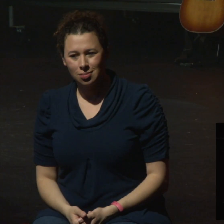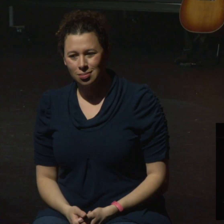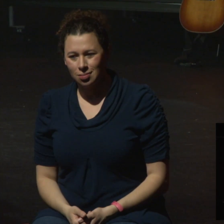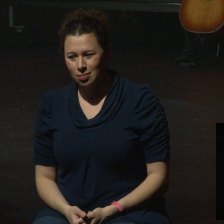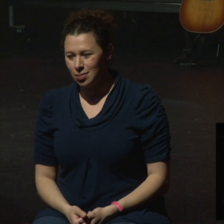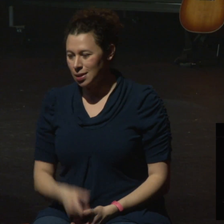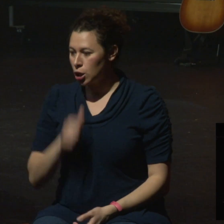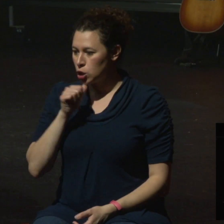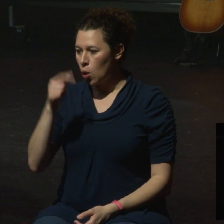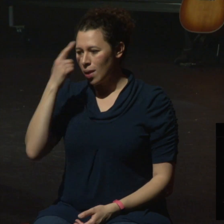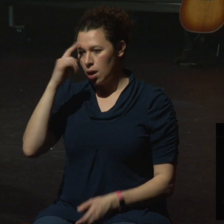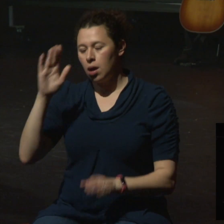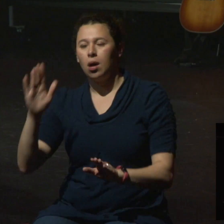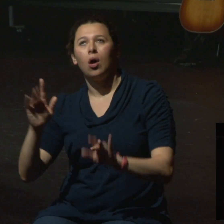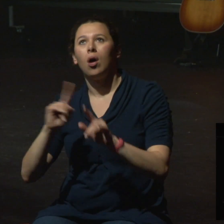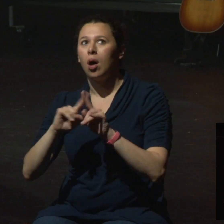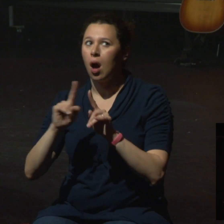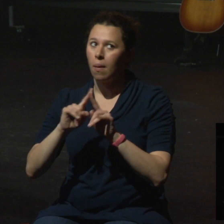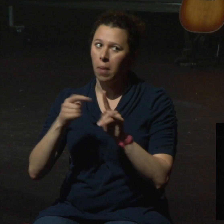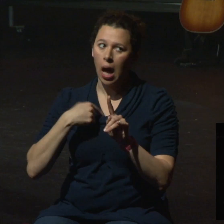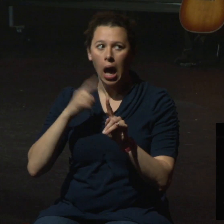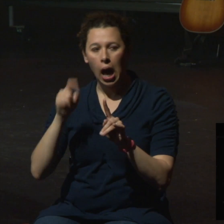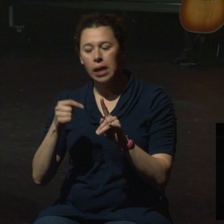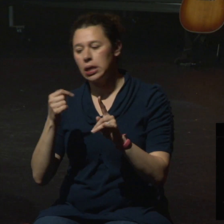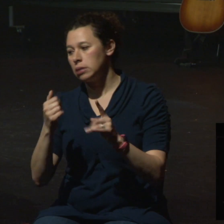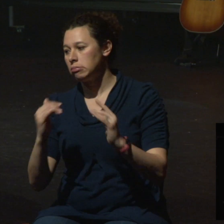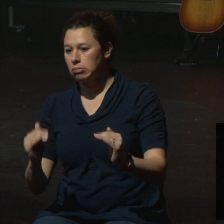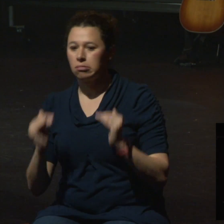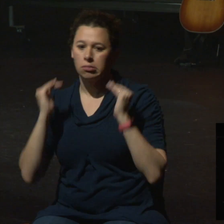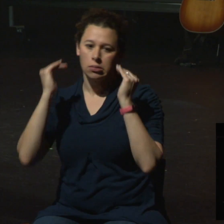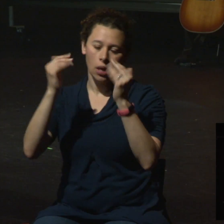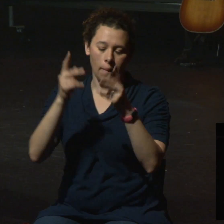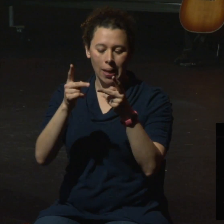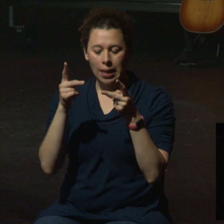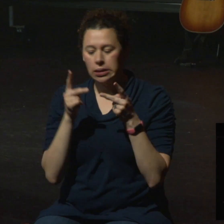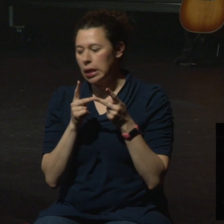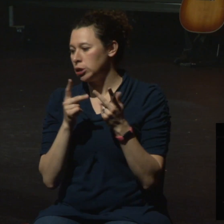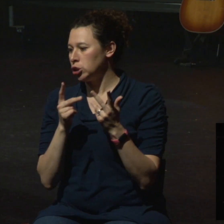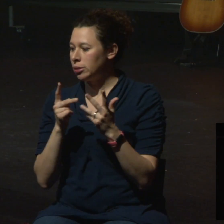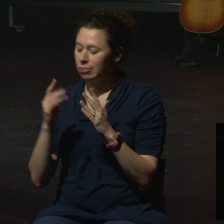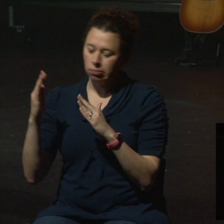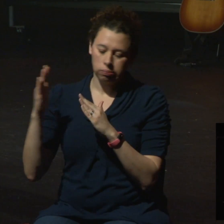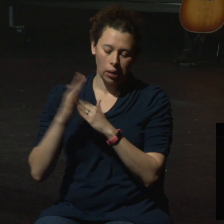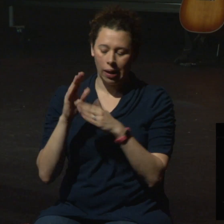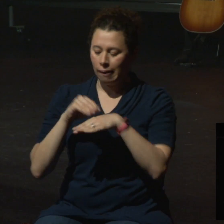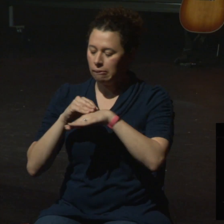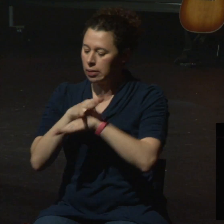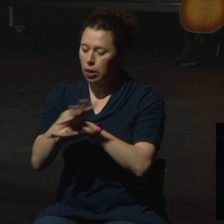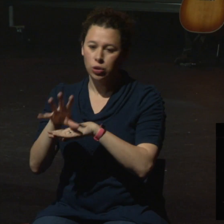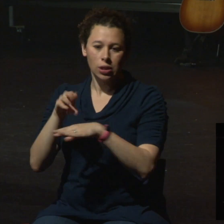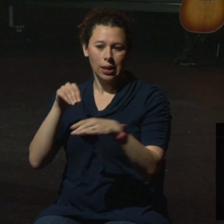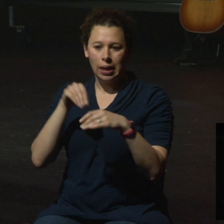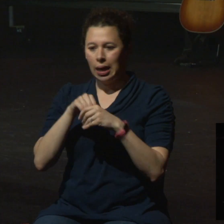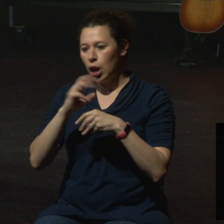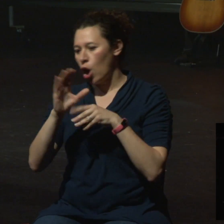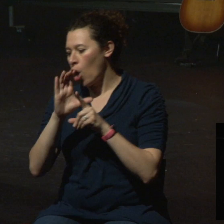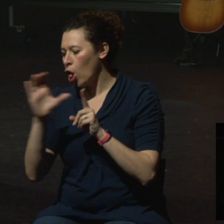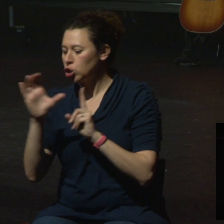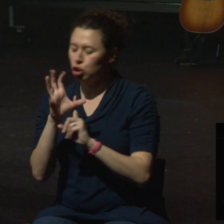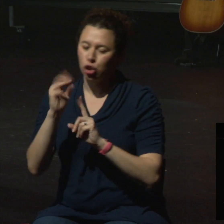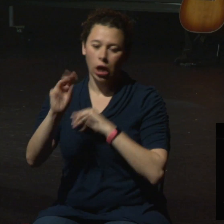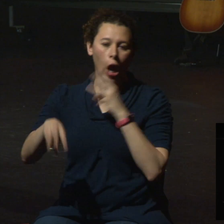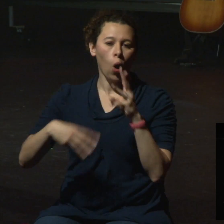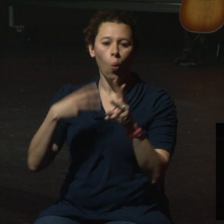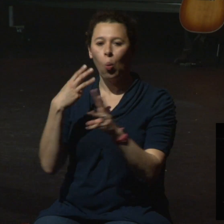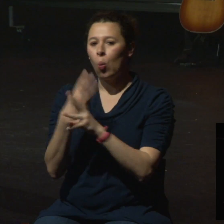Don't think you have to have the biggest position, massive influence in our culture and in our worldwide recognition to have a